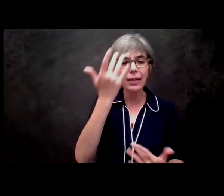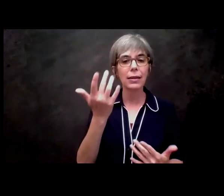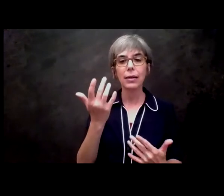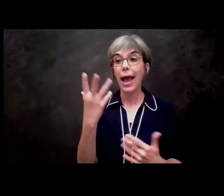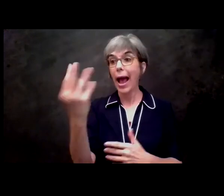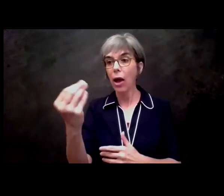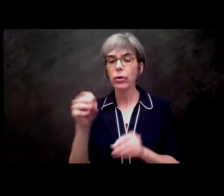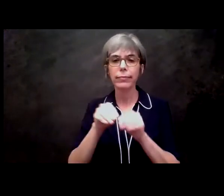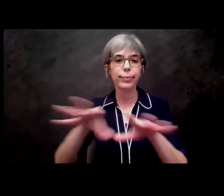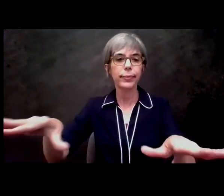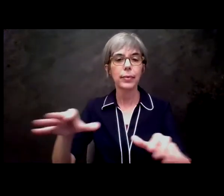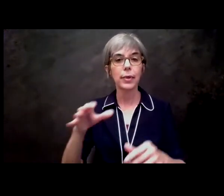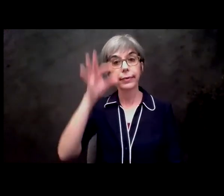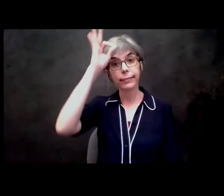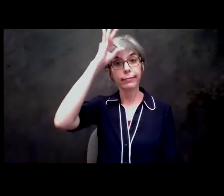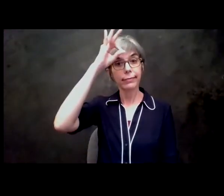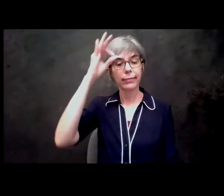it.